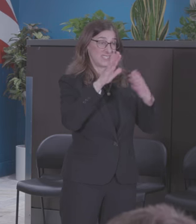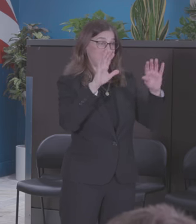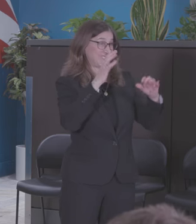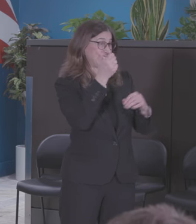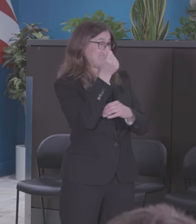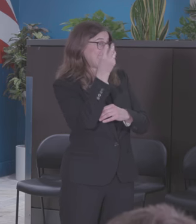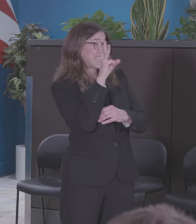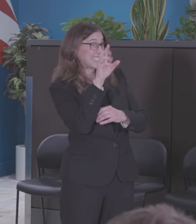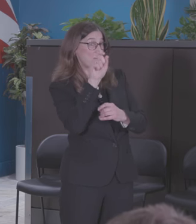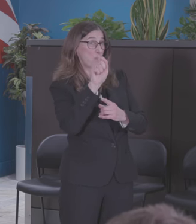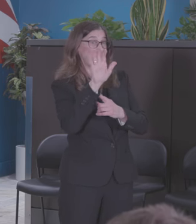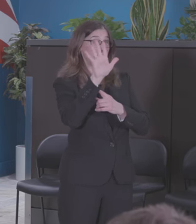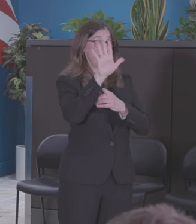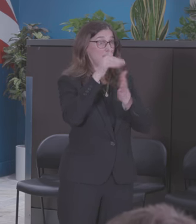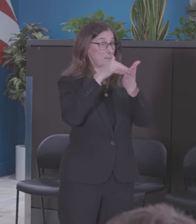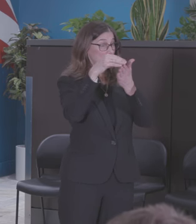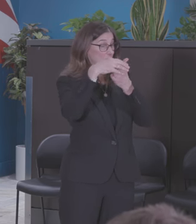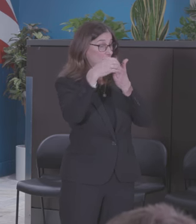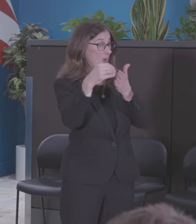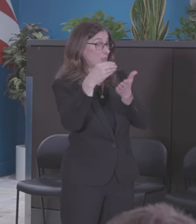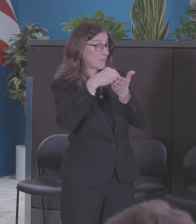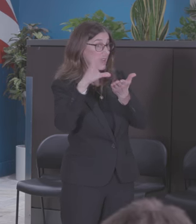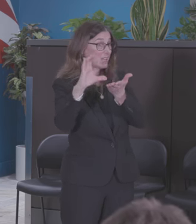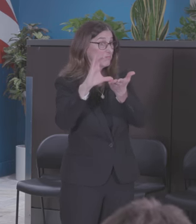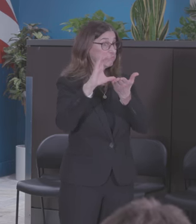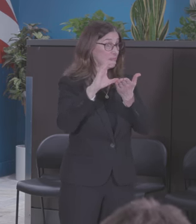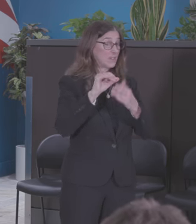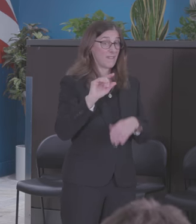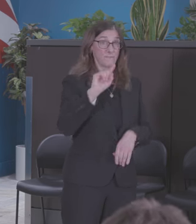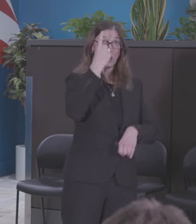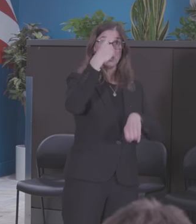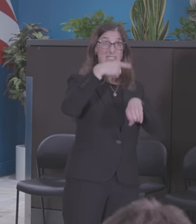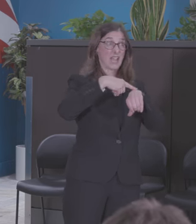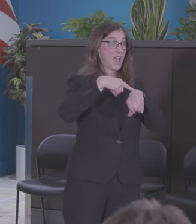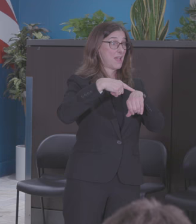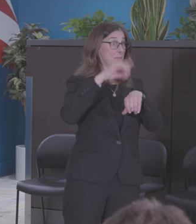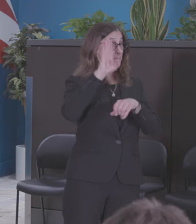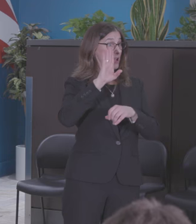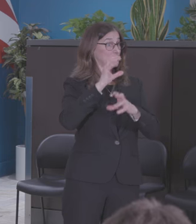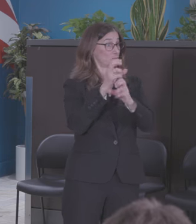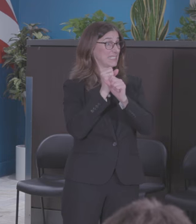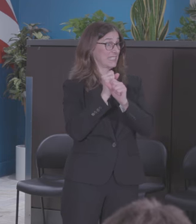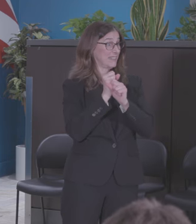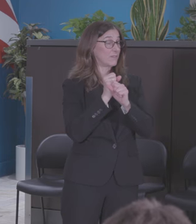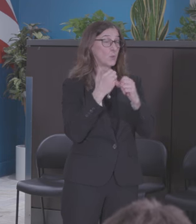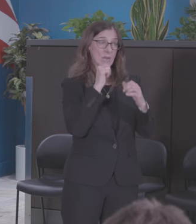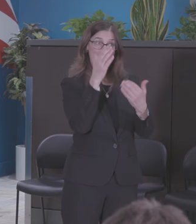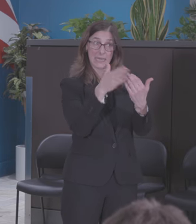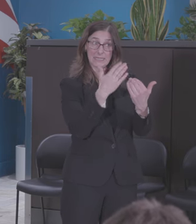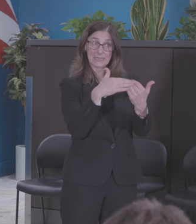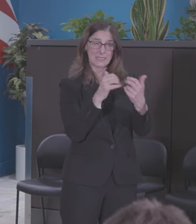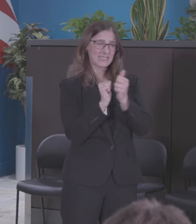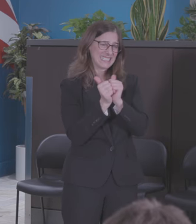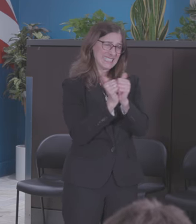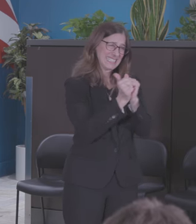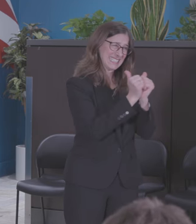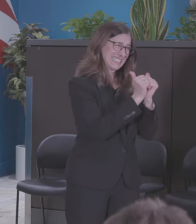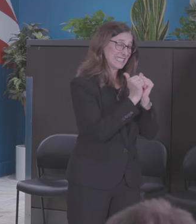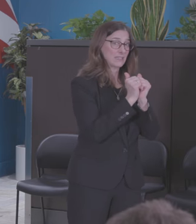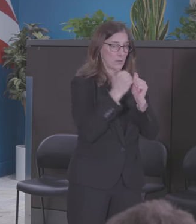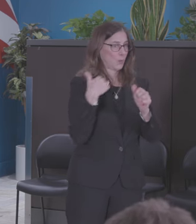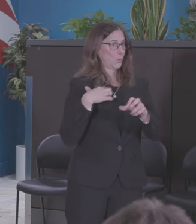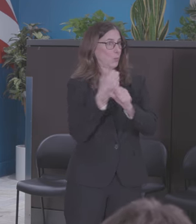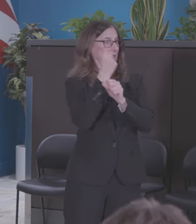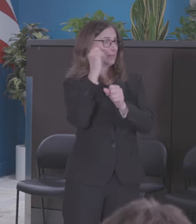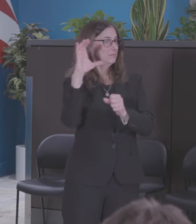$16.5 million grant that Boston received for the very first time in a very competitive atmosphere. And it is thanks to the work of